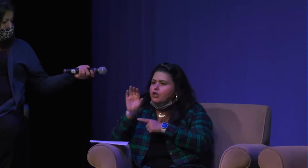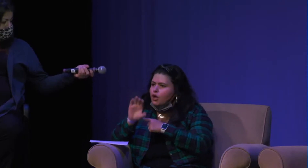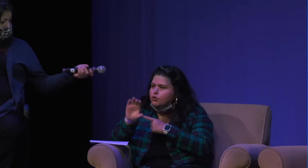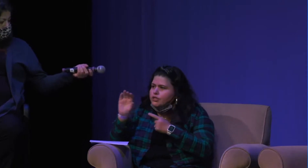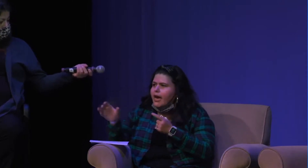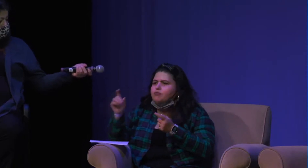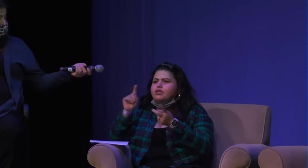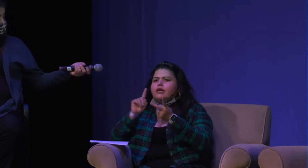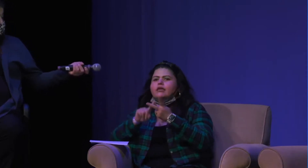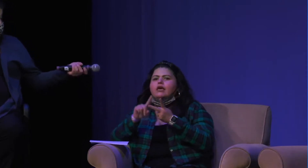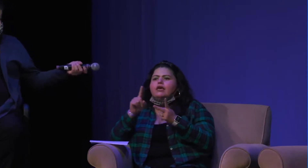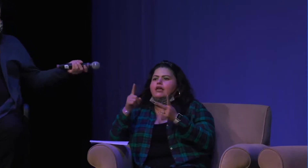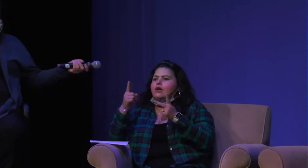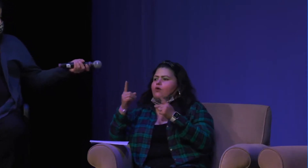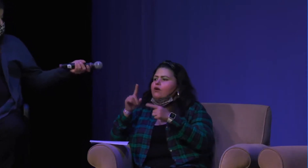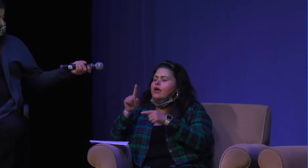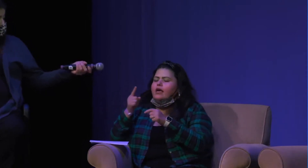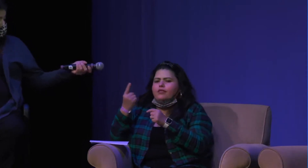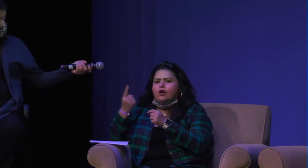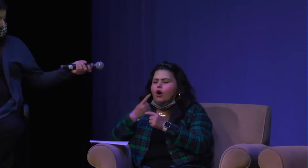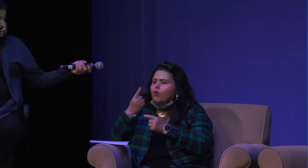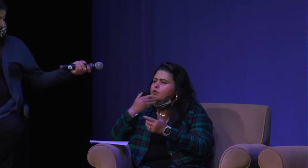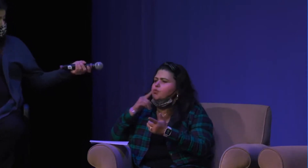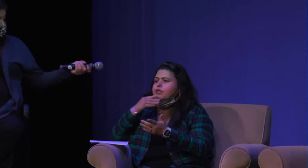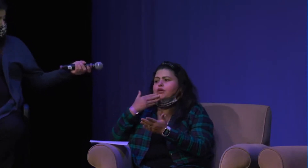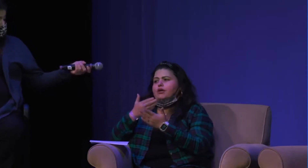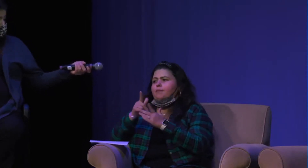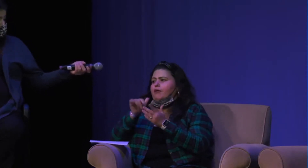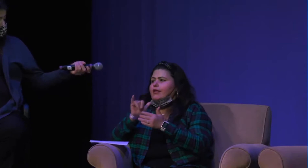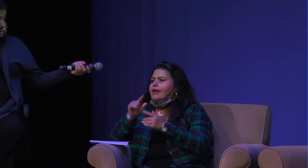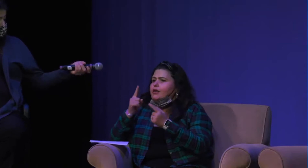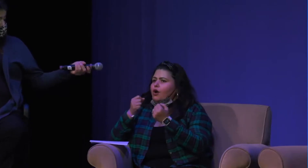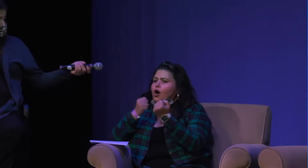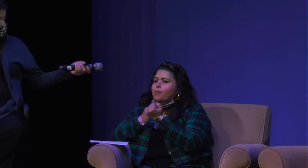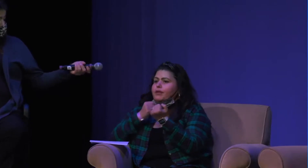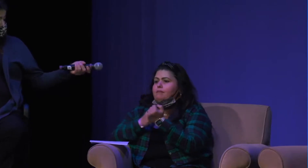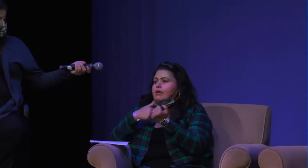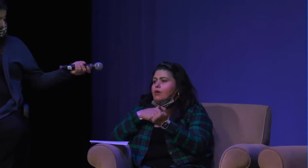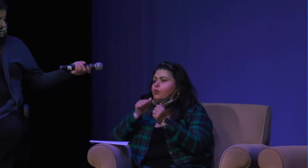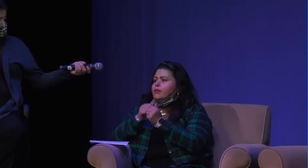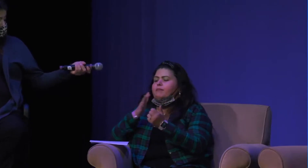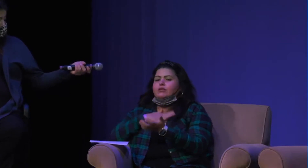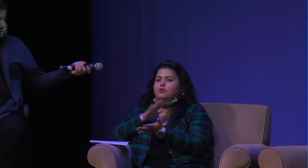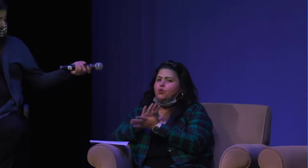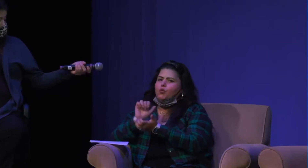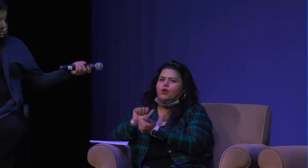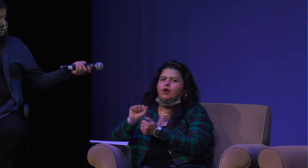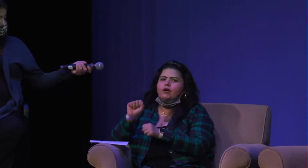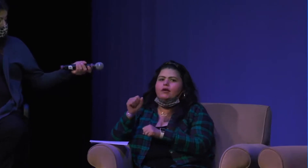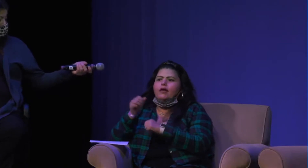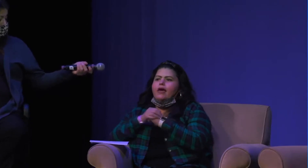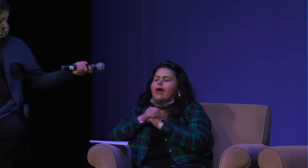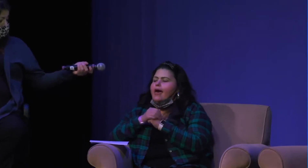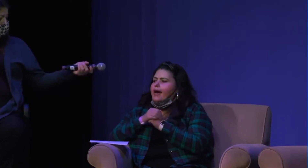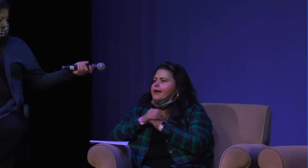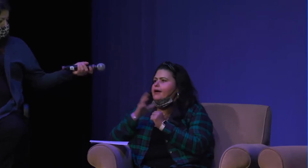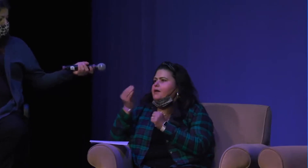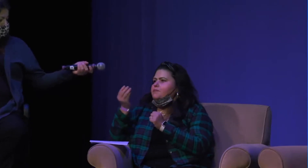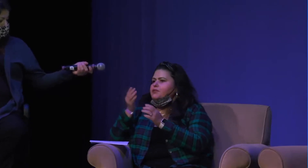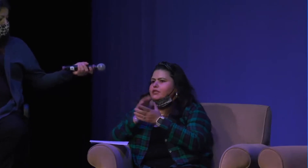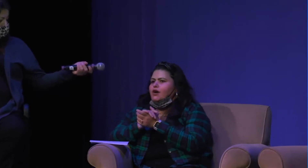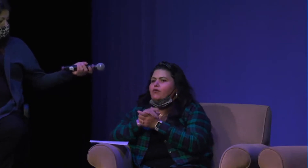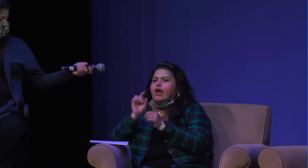can put closed caption? They're always really good about that, helping me with my schoolwork.